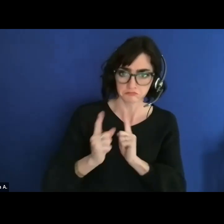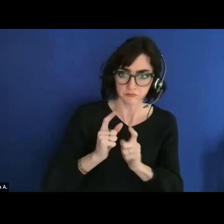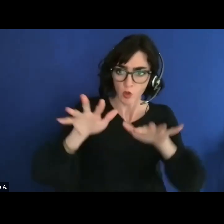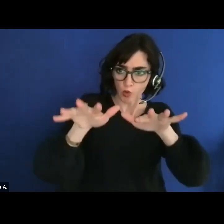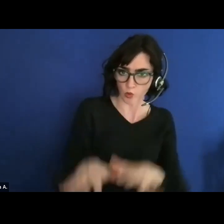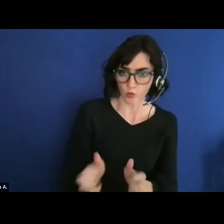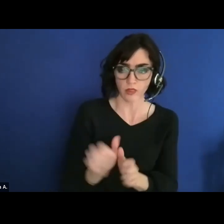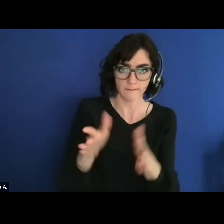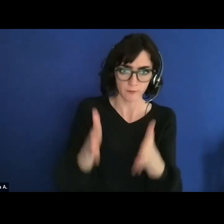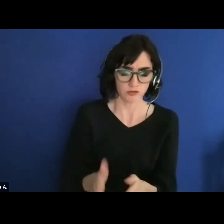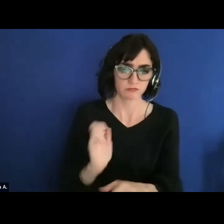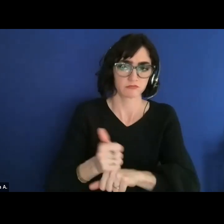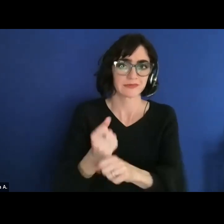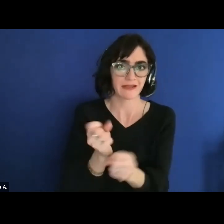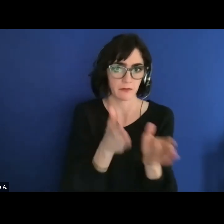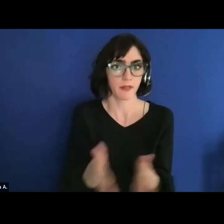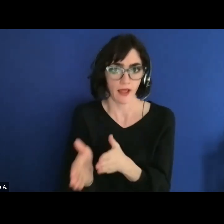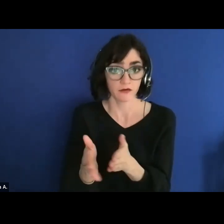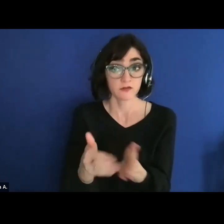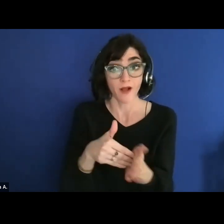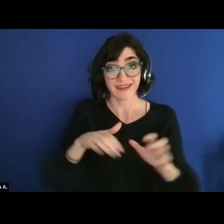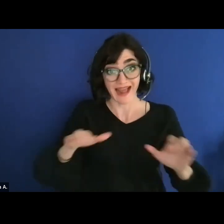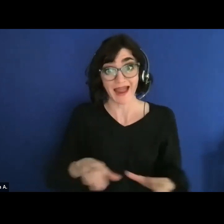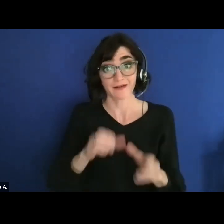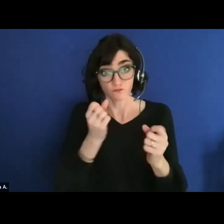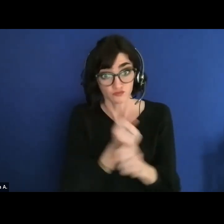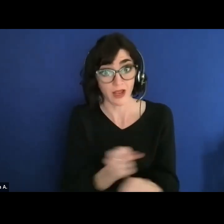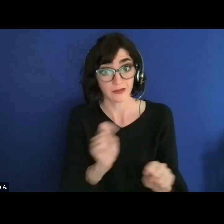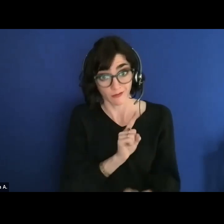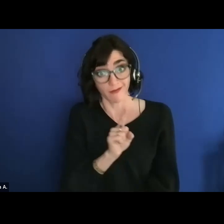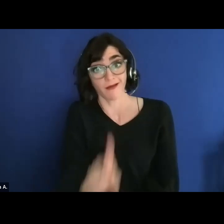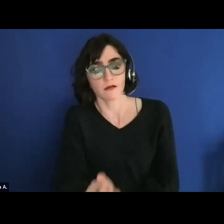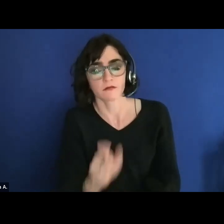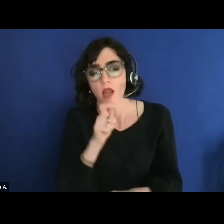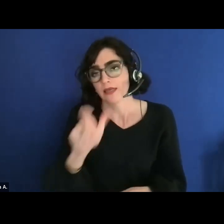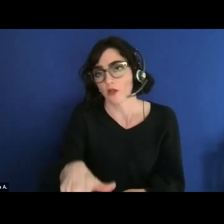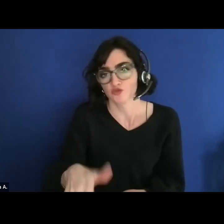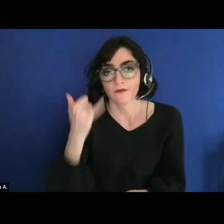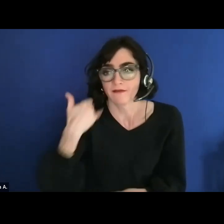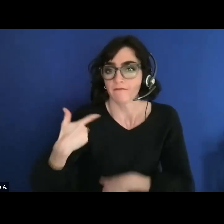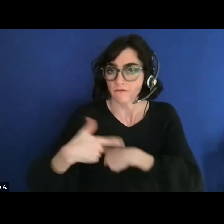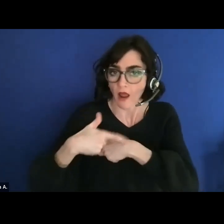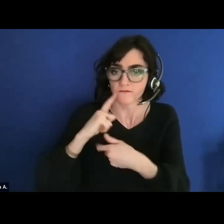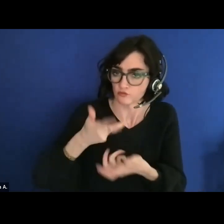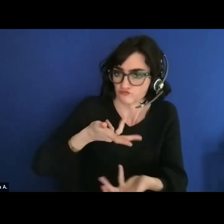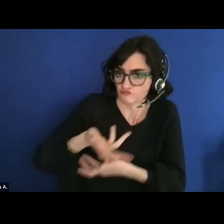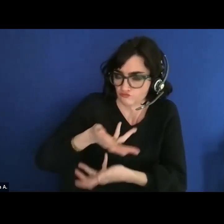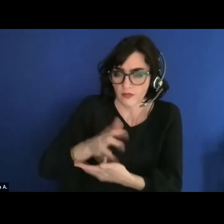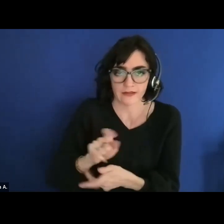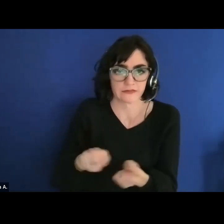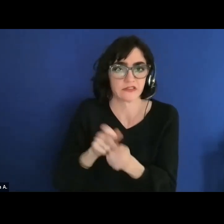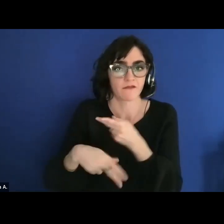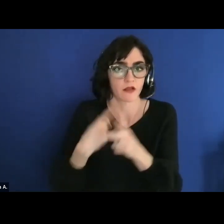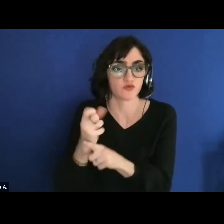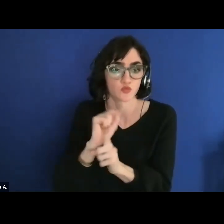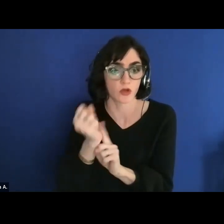person. So a lot of times the active rescue is not necessary given enough time to work through them in those particular situations. But I would probably